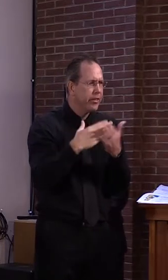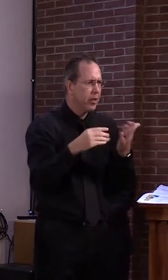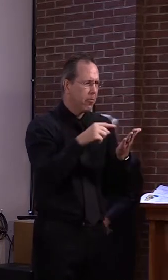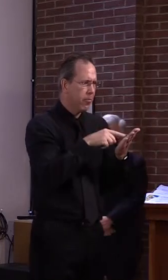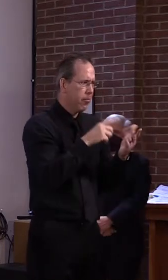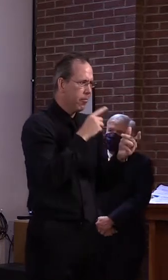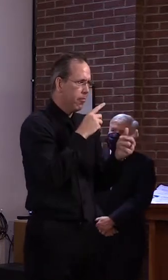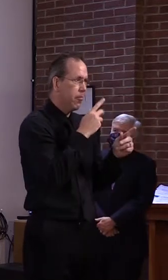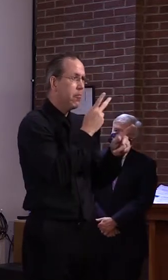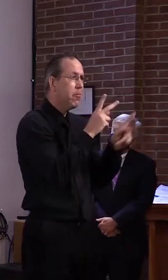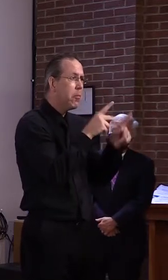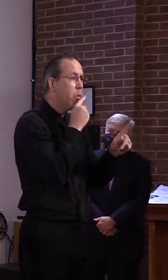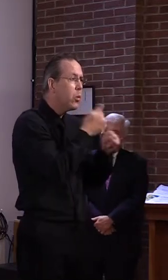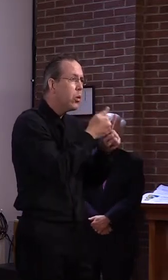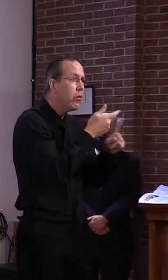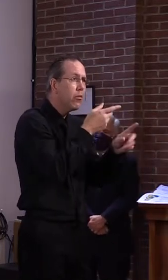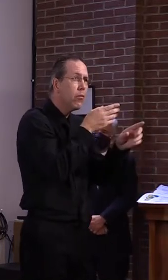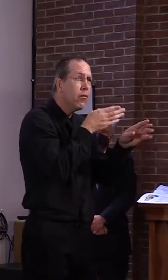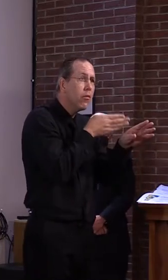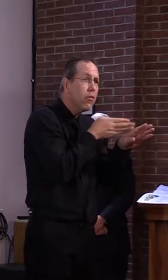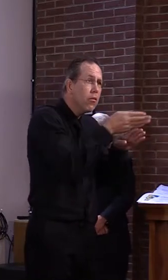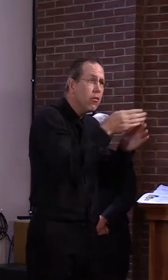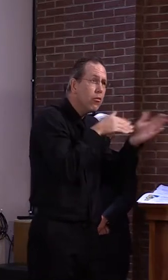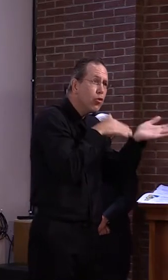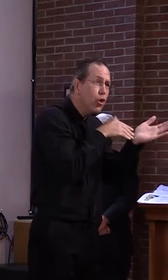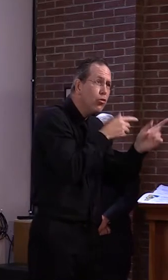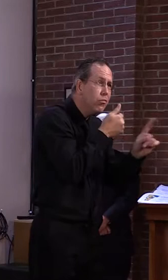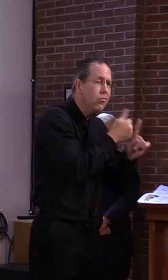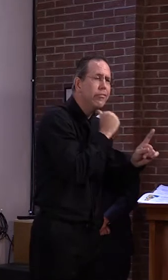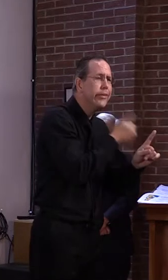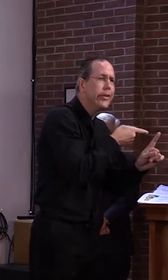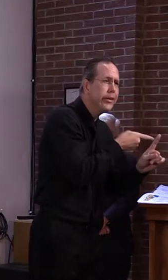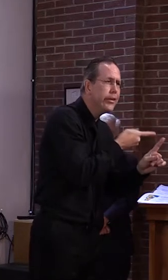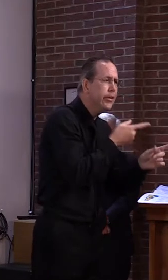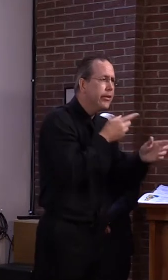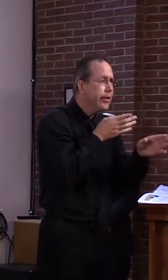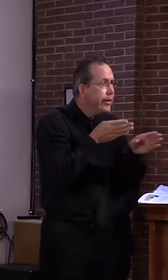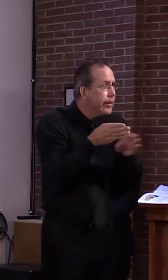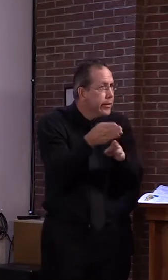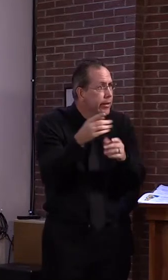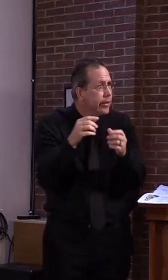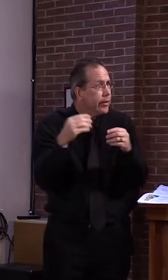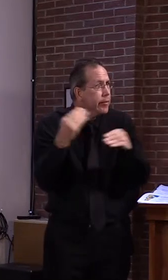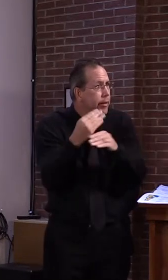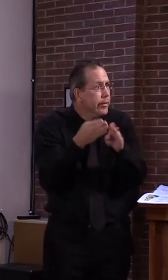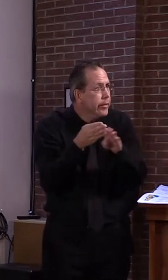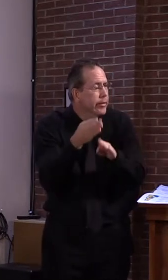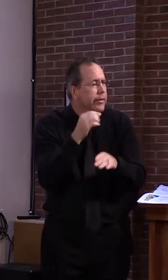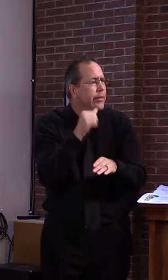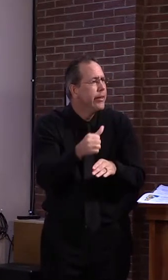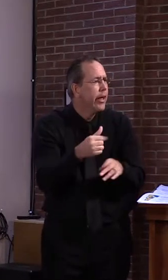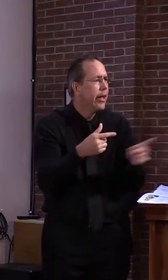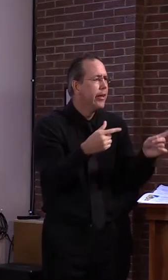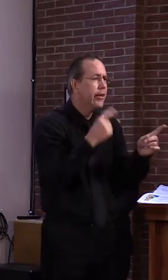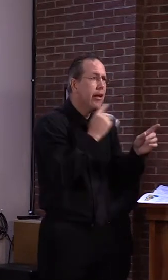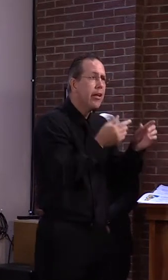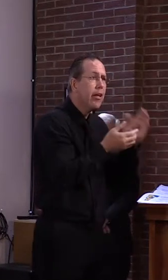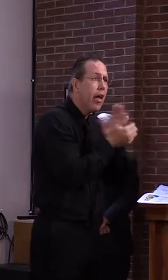armchair physicians are reporting their take on this.